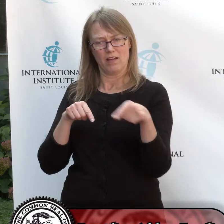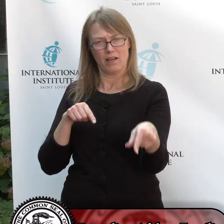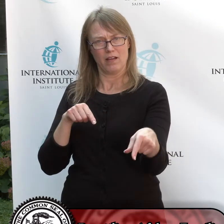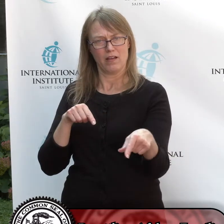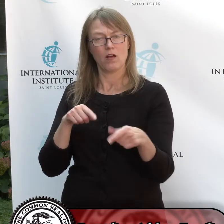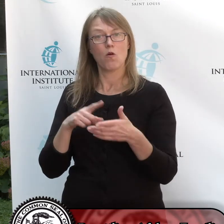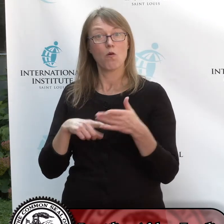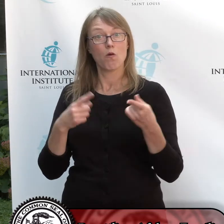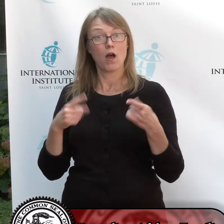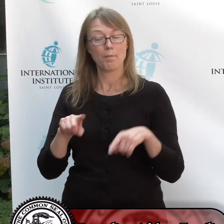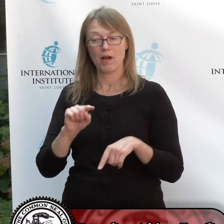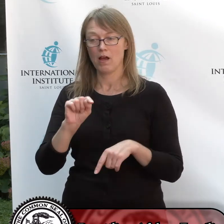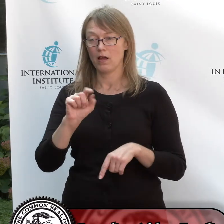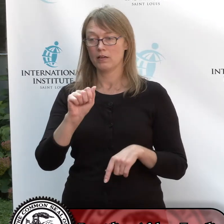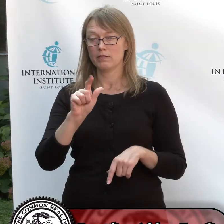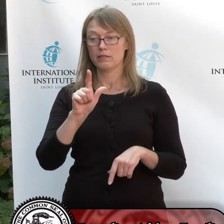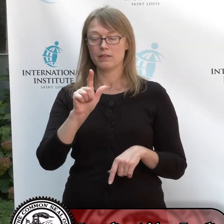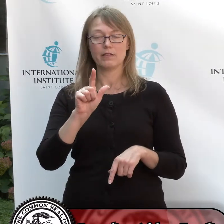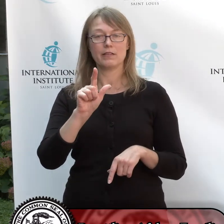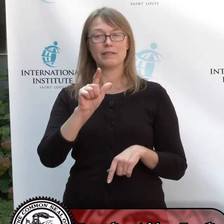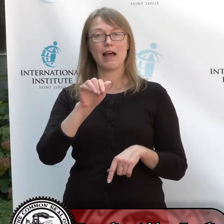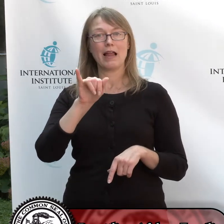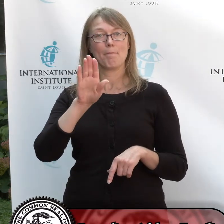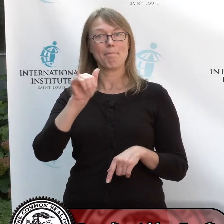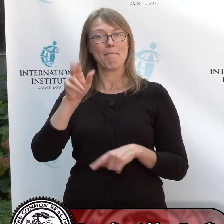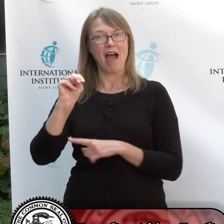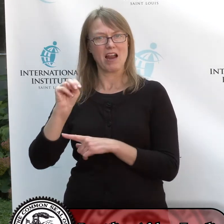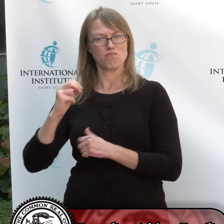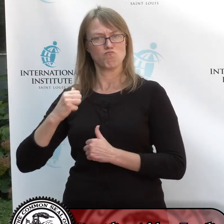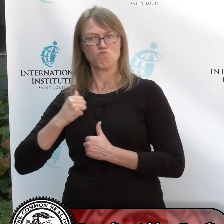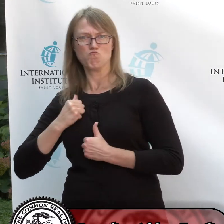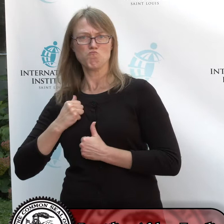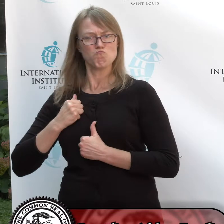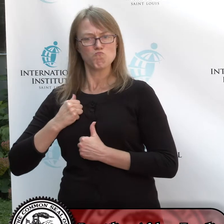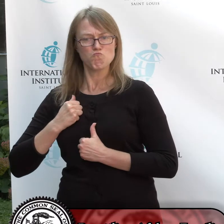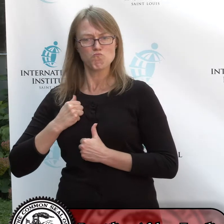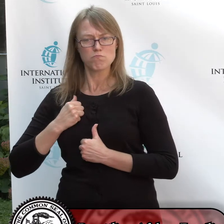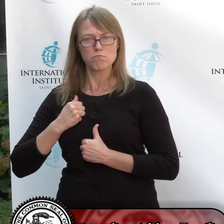Taliban troops, or I can say members, they stopped me one day